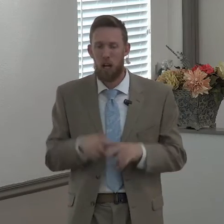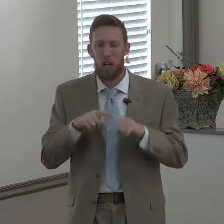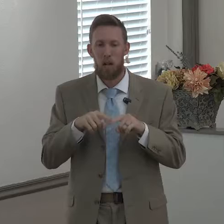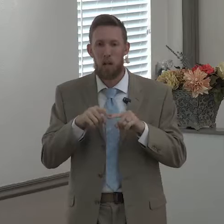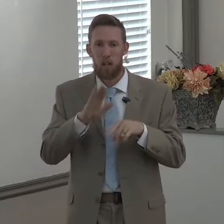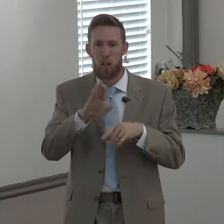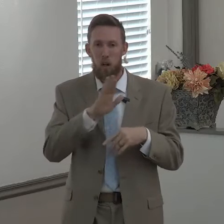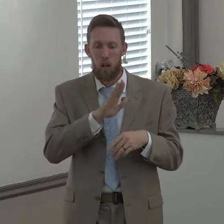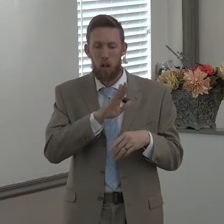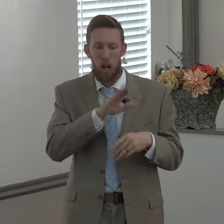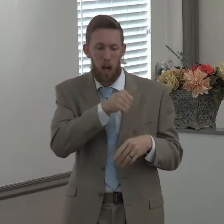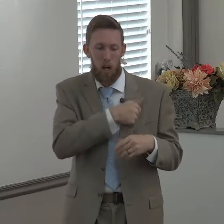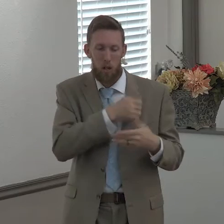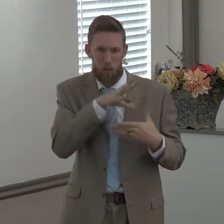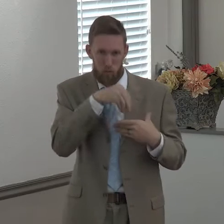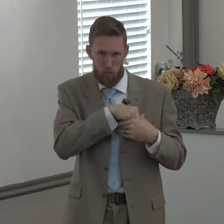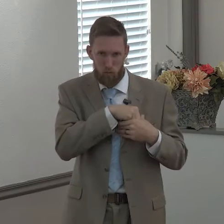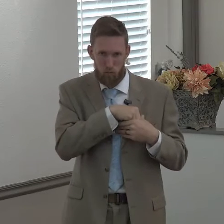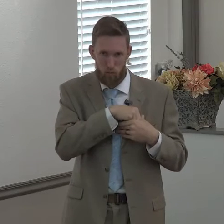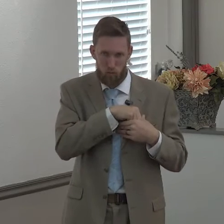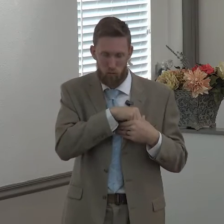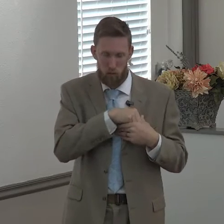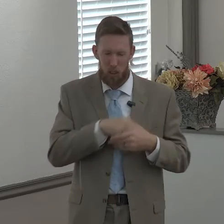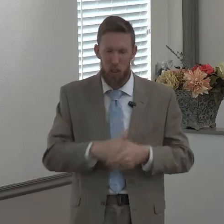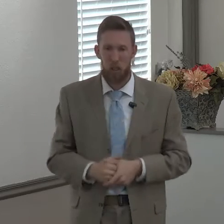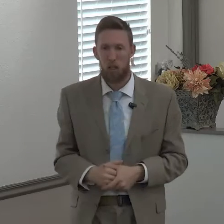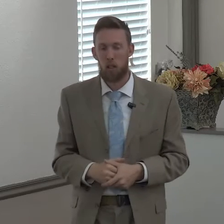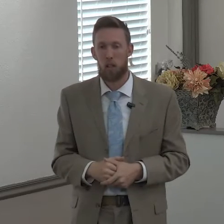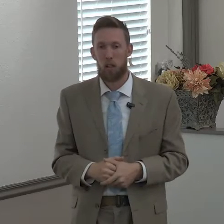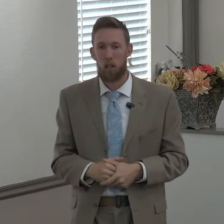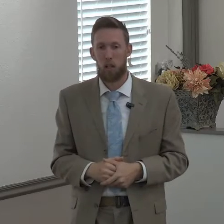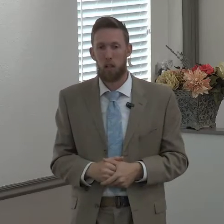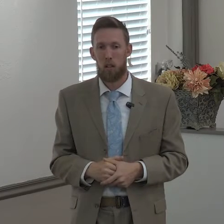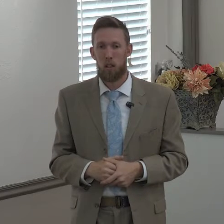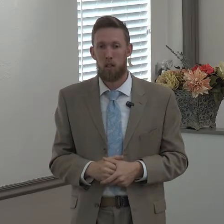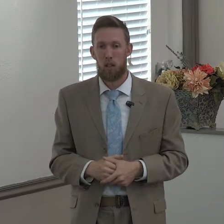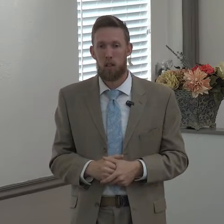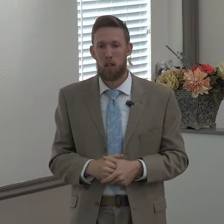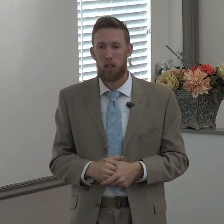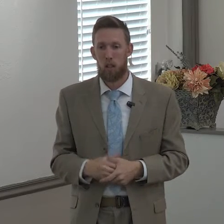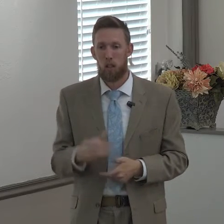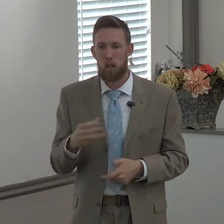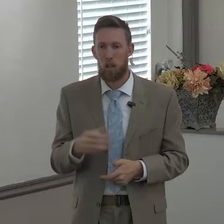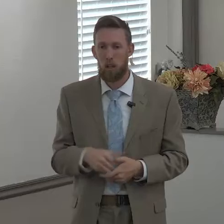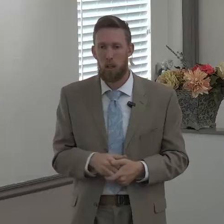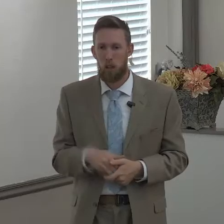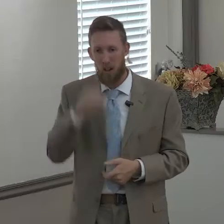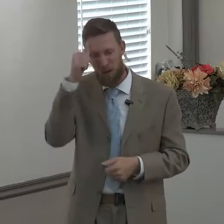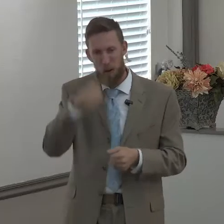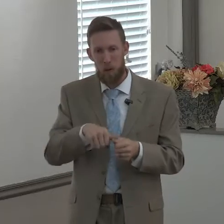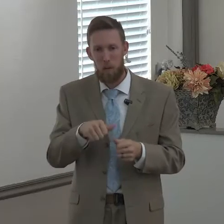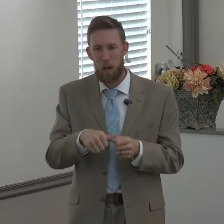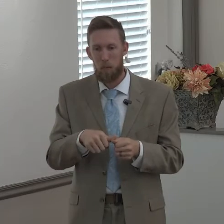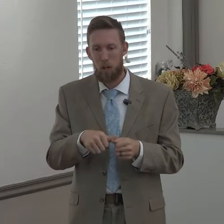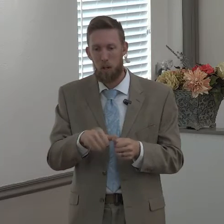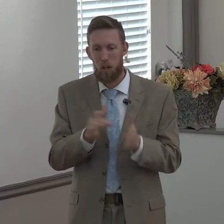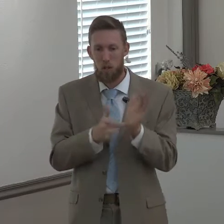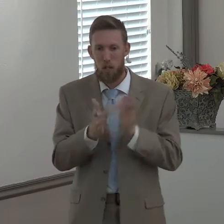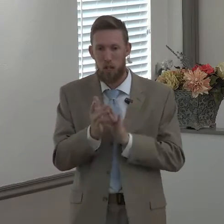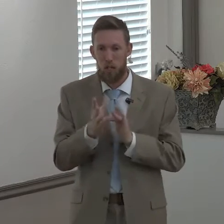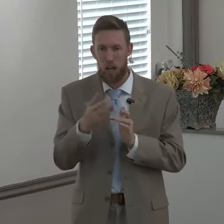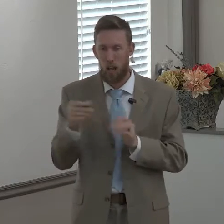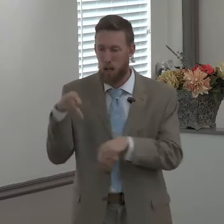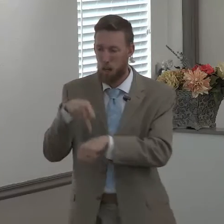drop $1 million in that box and it'll amount to nothing. It'll amount to